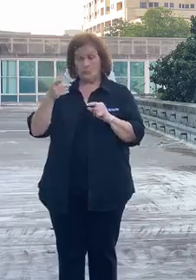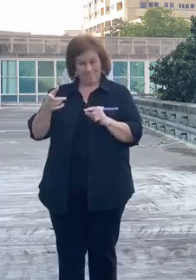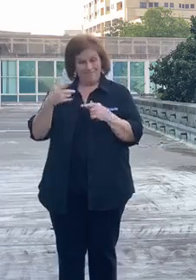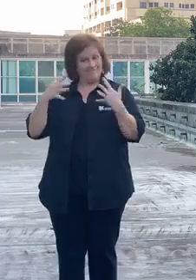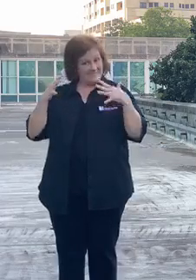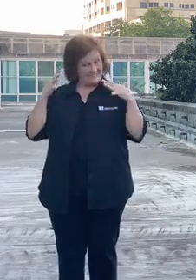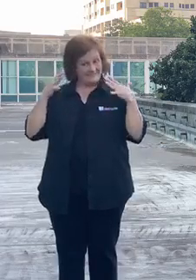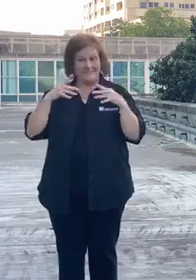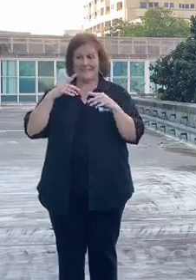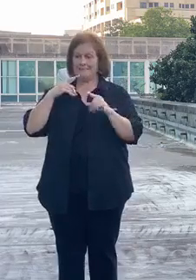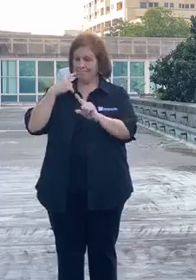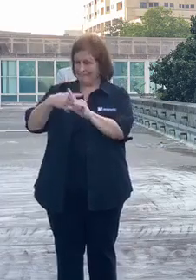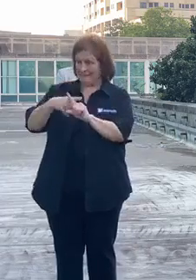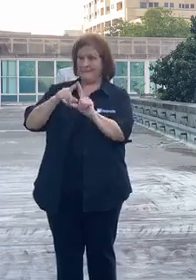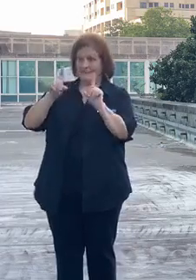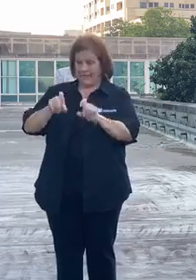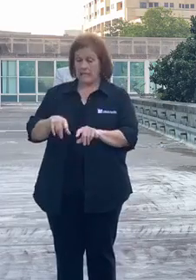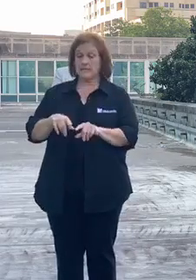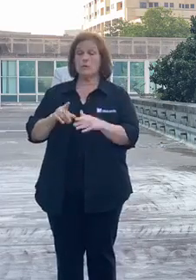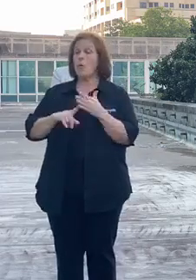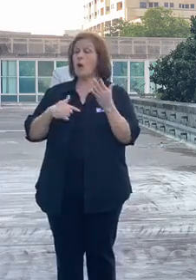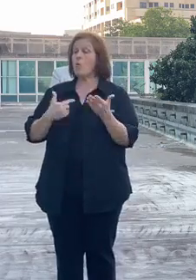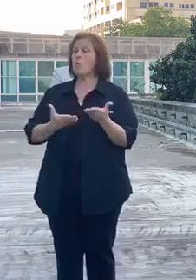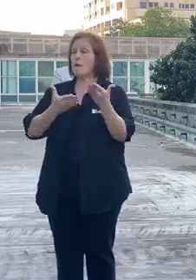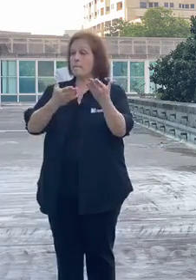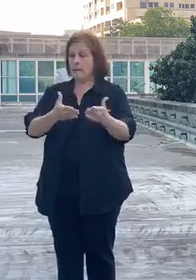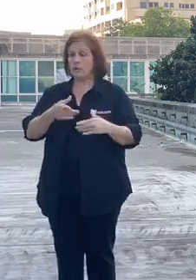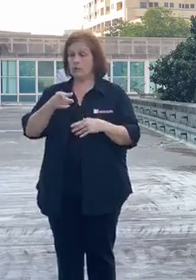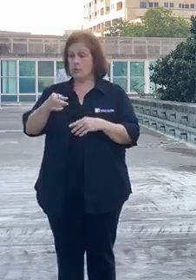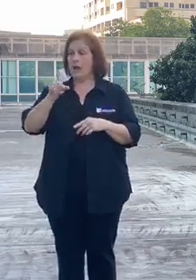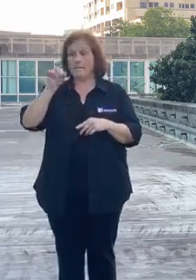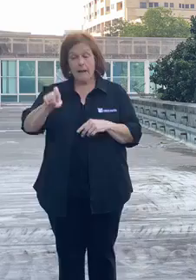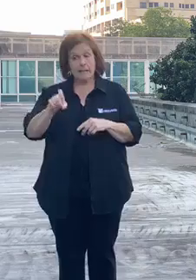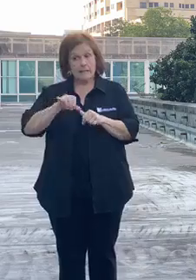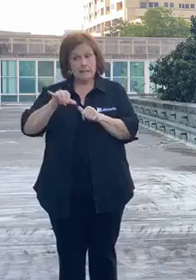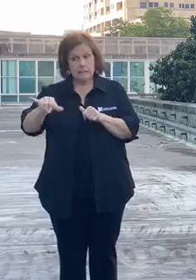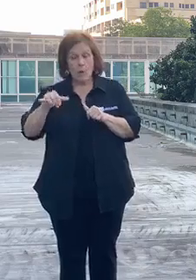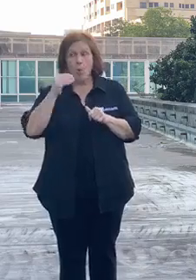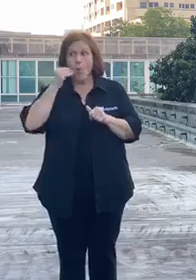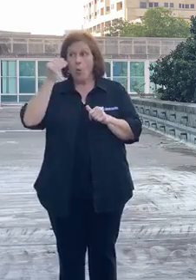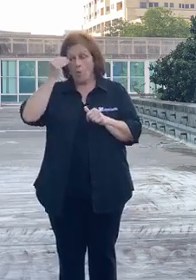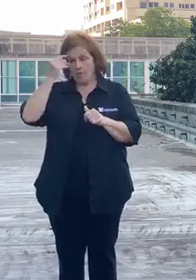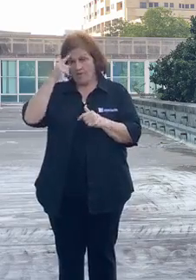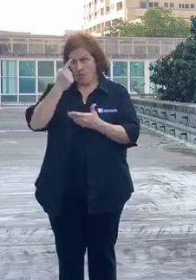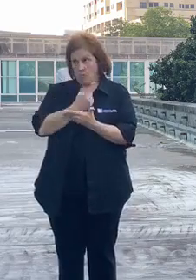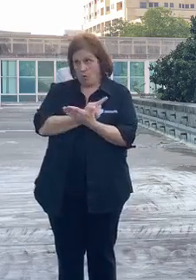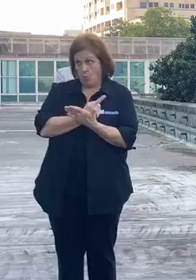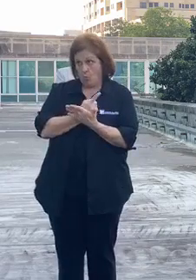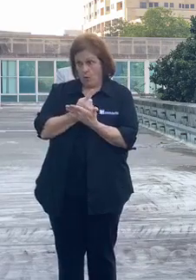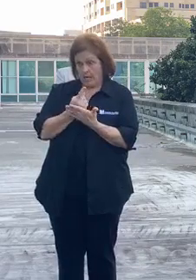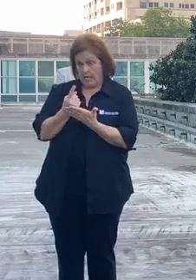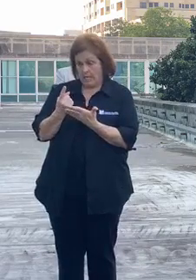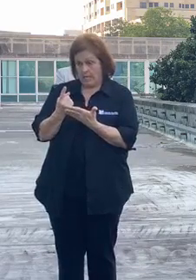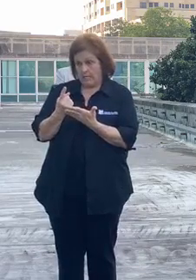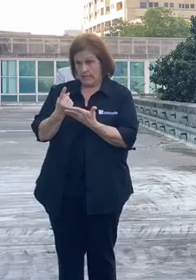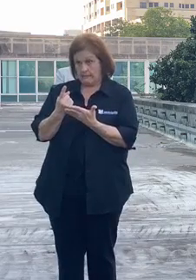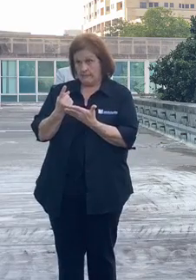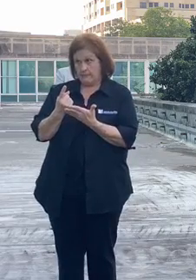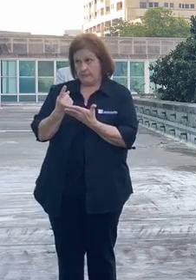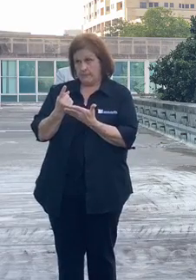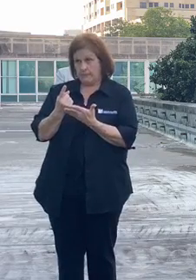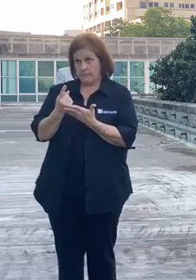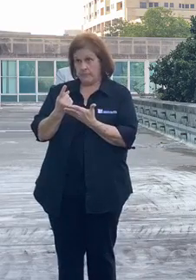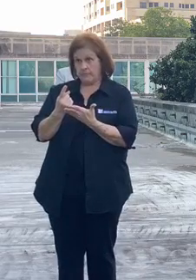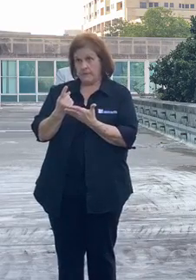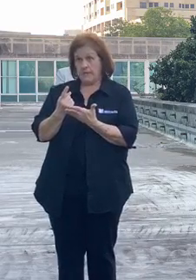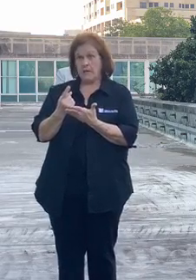positive COVID test, the recommendation is you have to stay home for at least a week, and you have to be